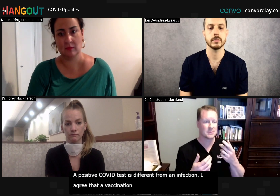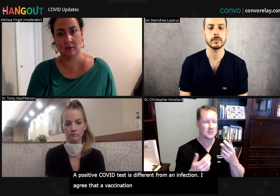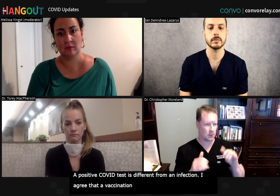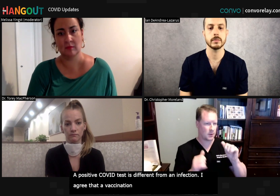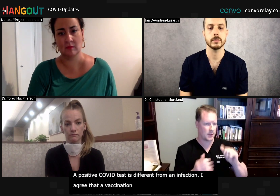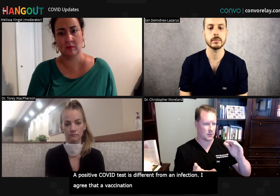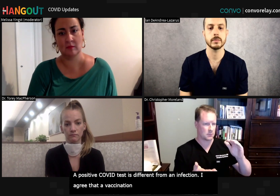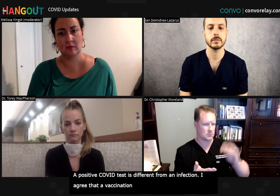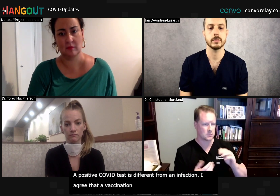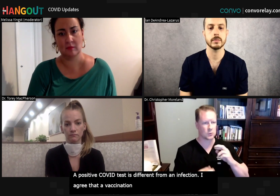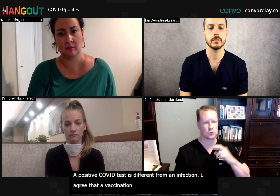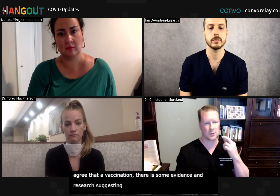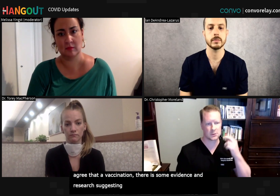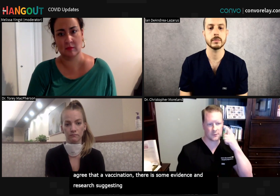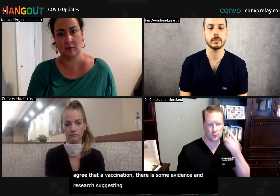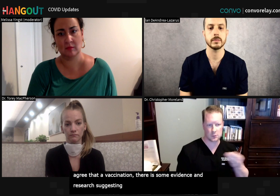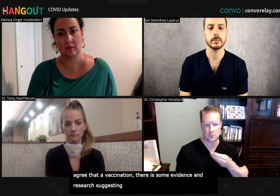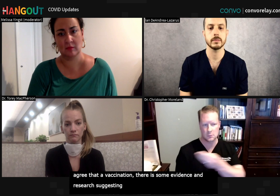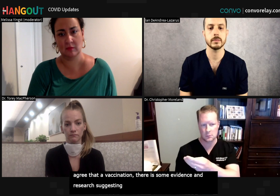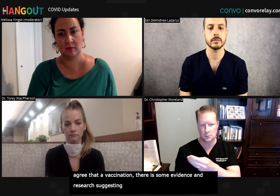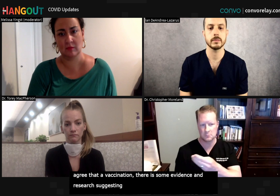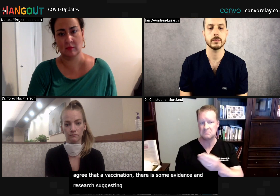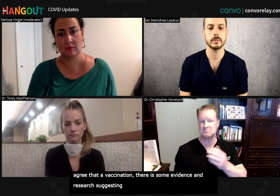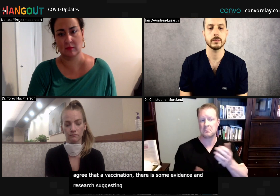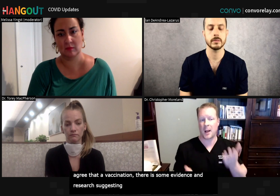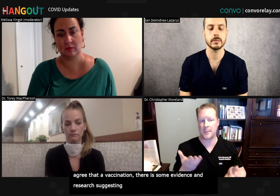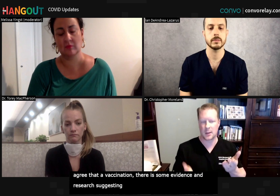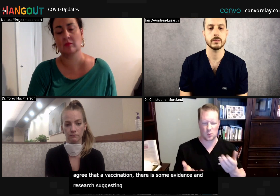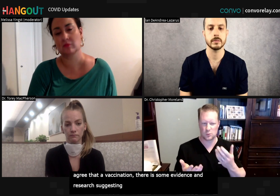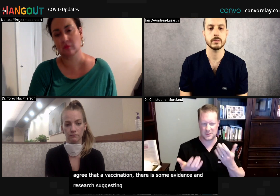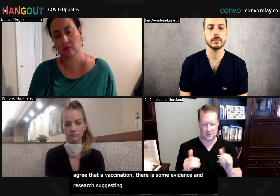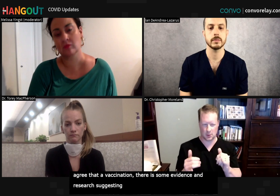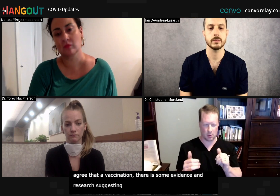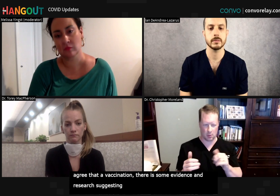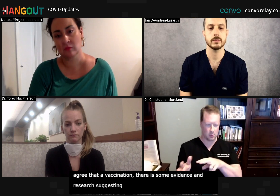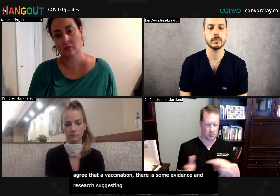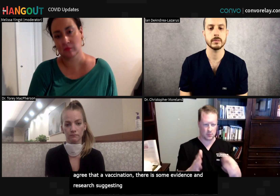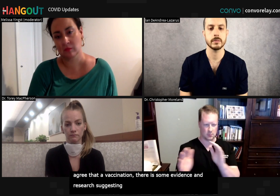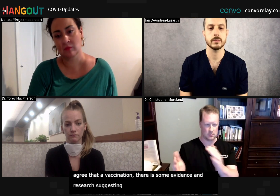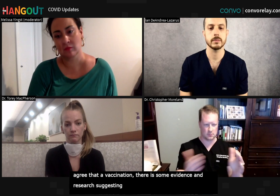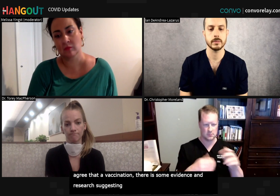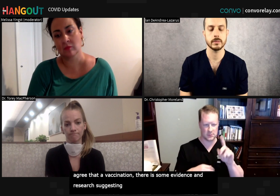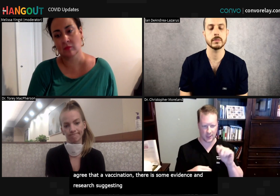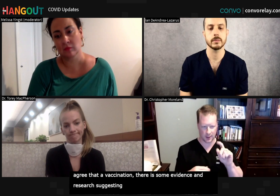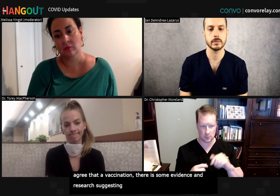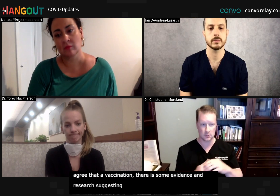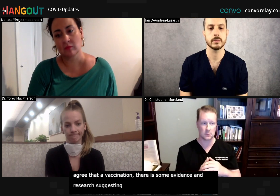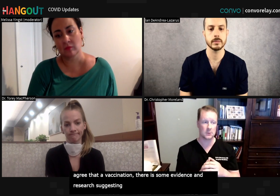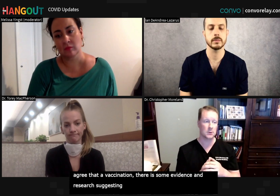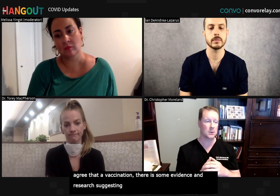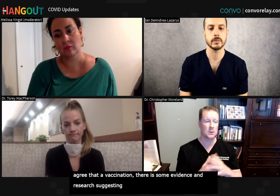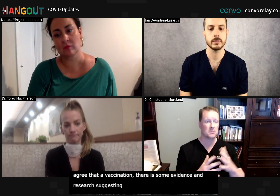that the vaccination reduces the risk of transmissibility as well. So we're still looking at that